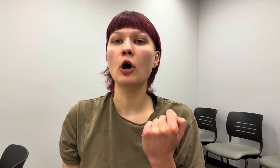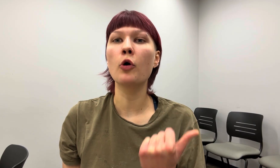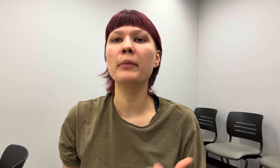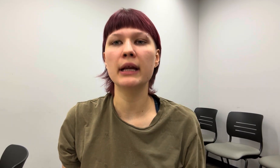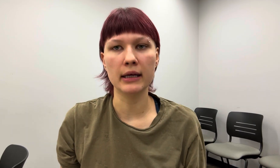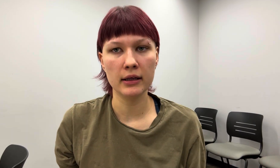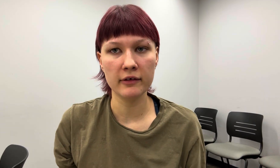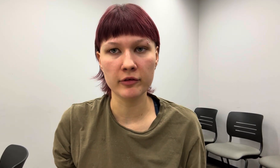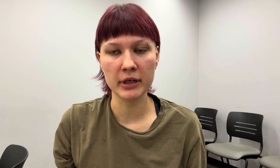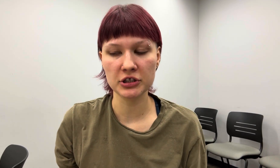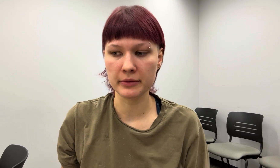omitting information.